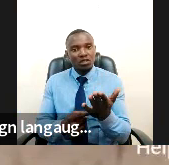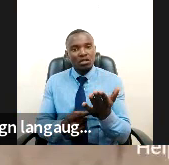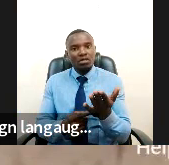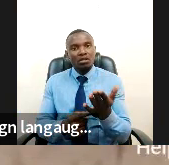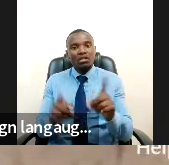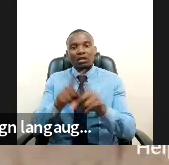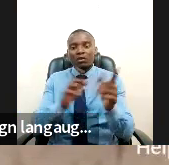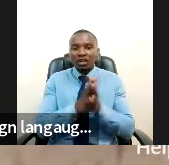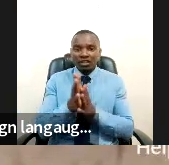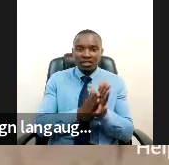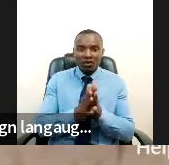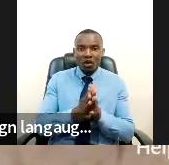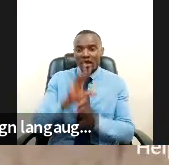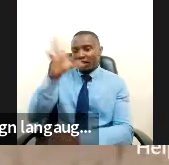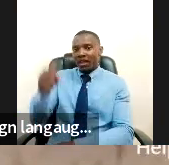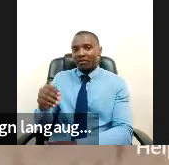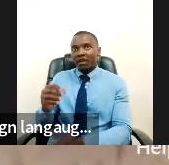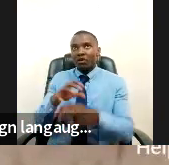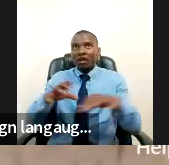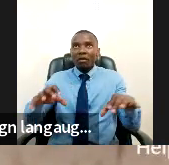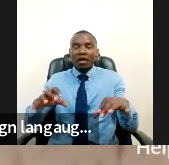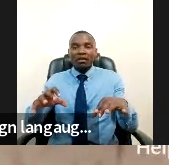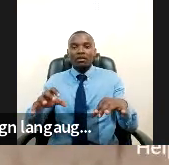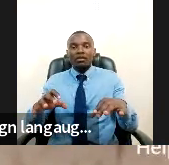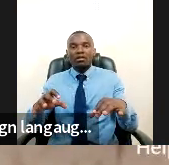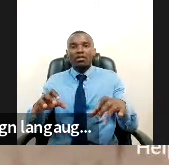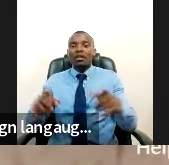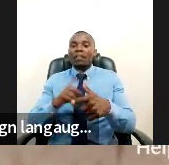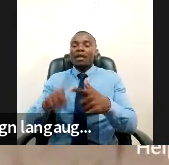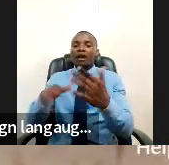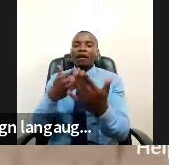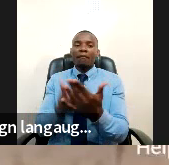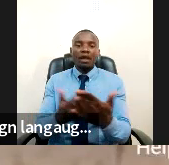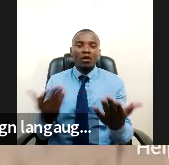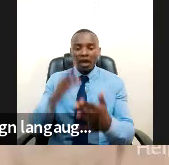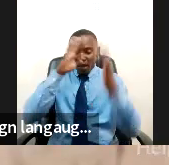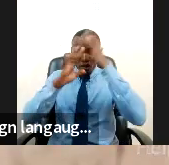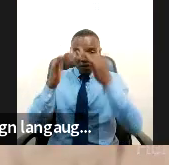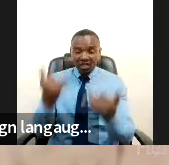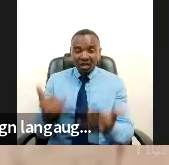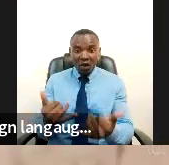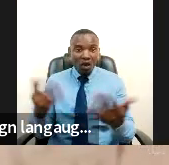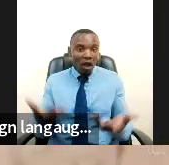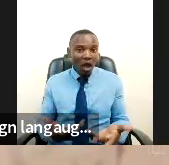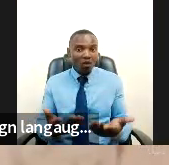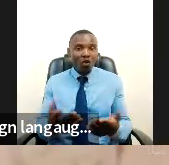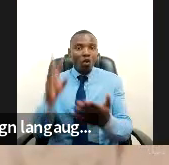African market, then we're looking for you. You can apply to Innovate Now by going to our